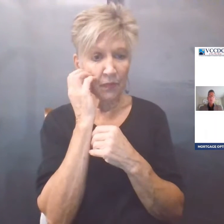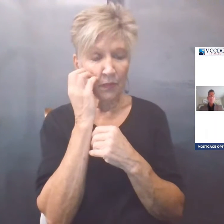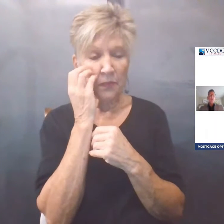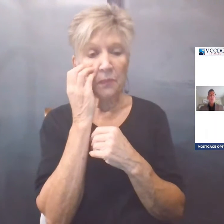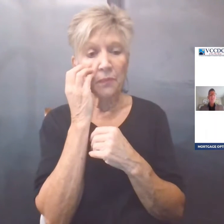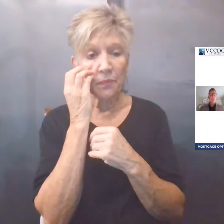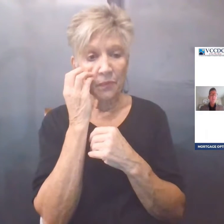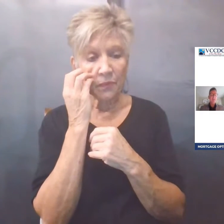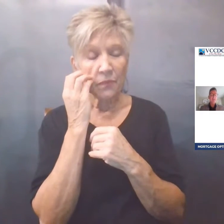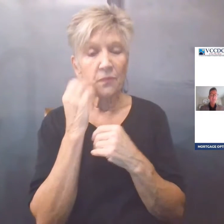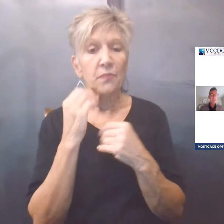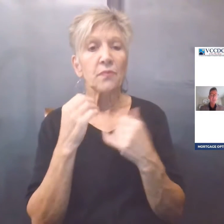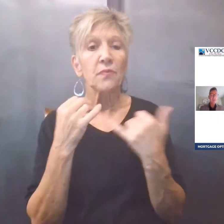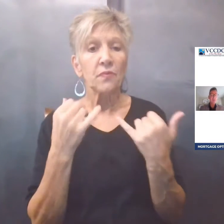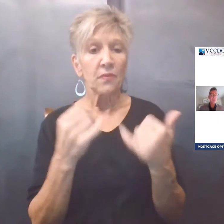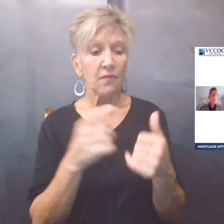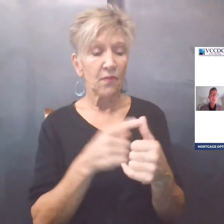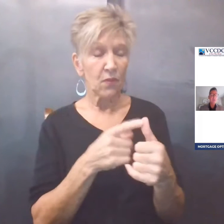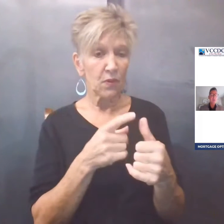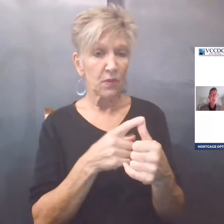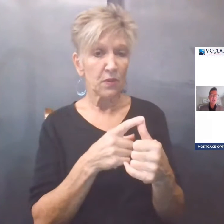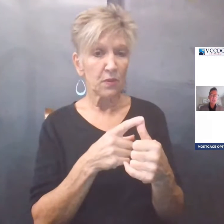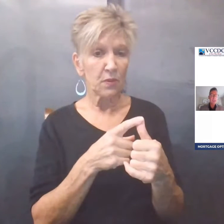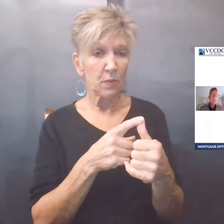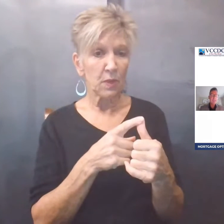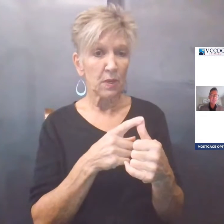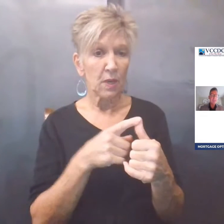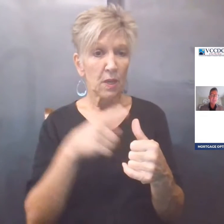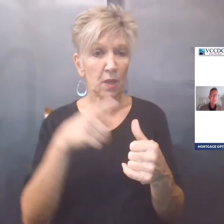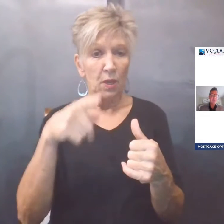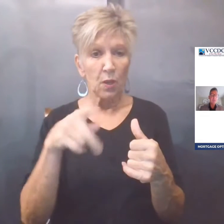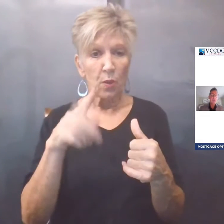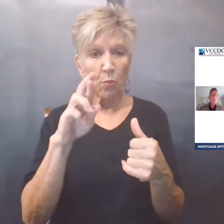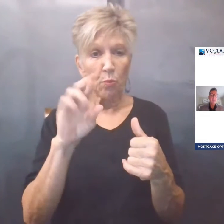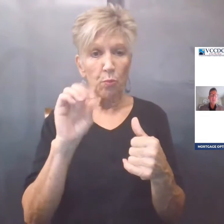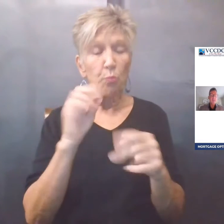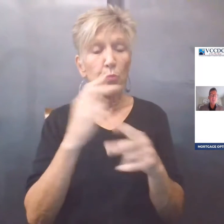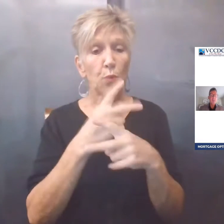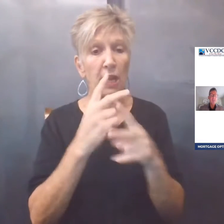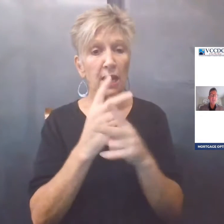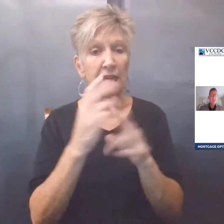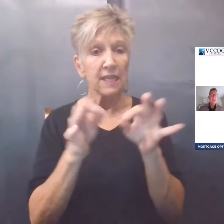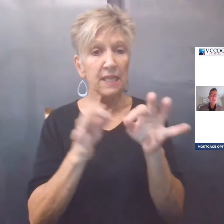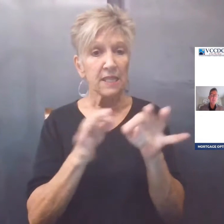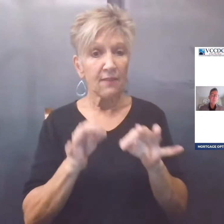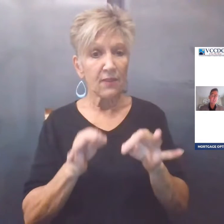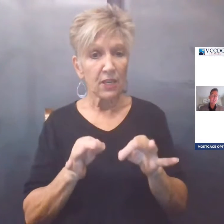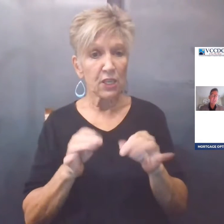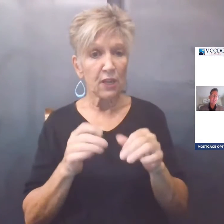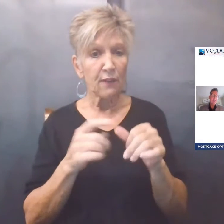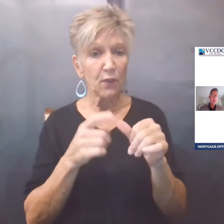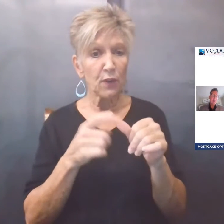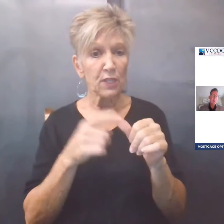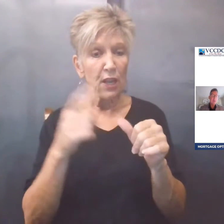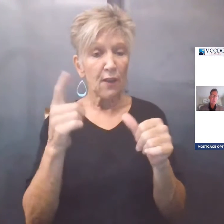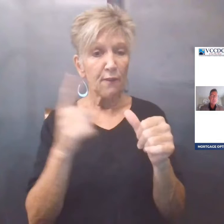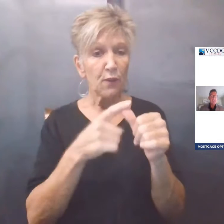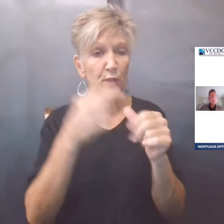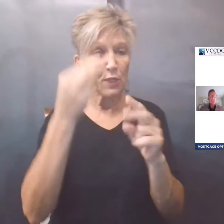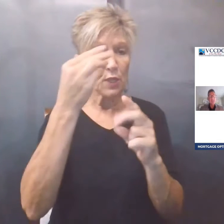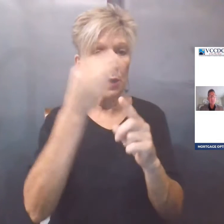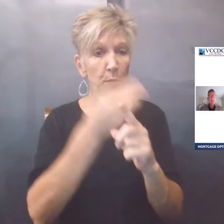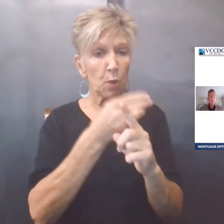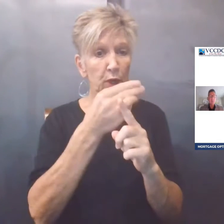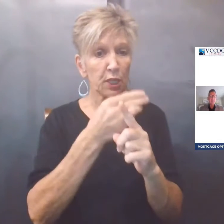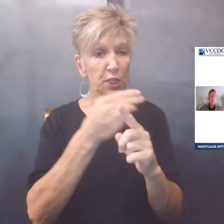So let's talk about the first scenario with regards to product definitions. The first one is a first mortgage cash out. This